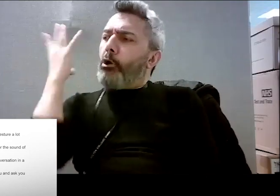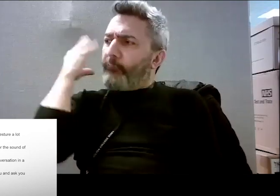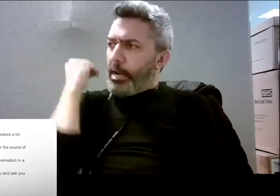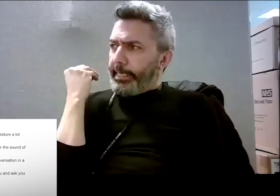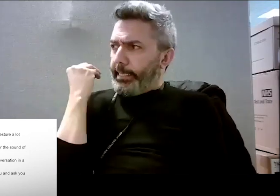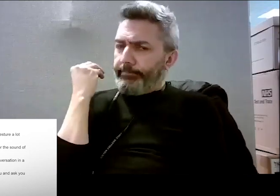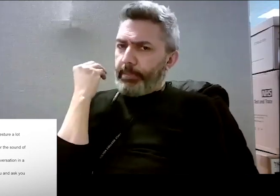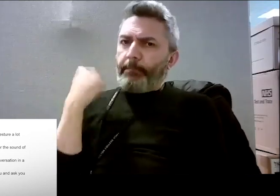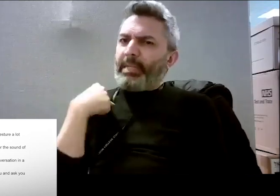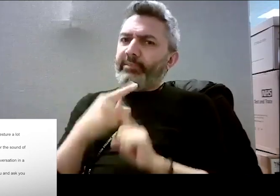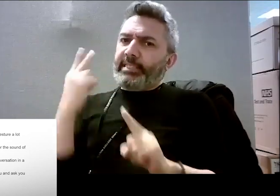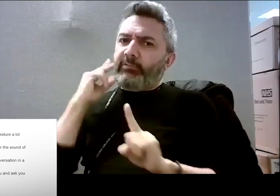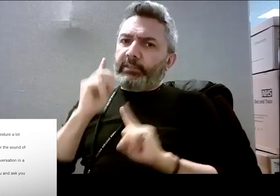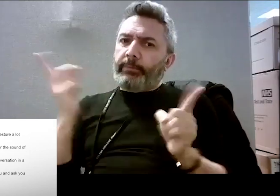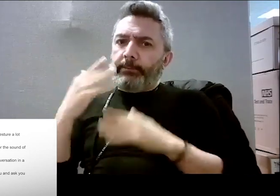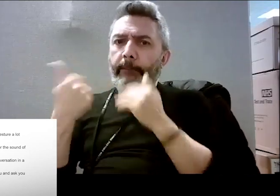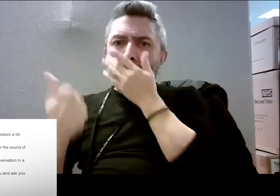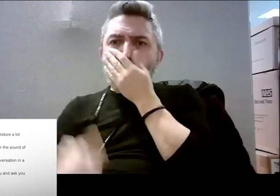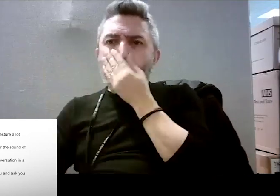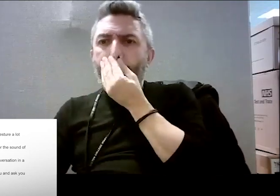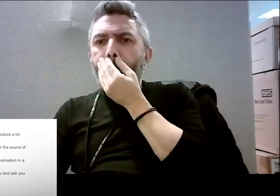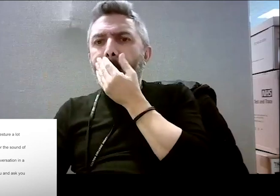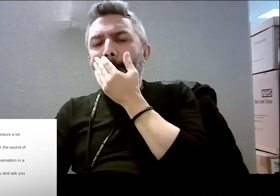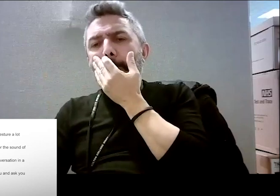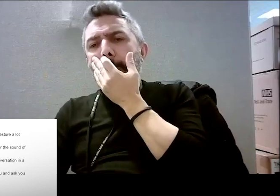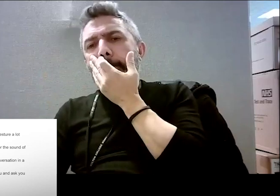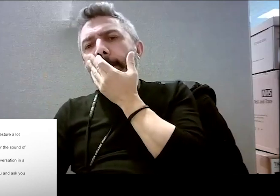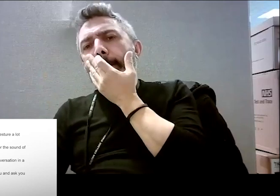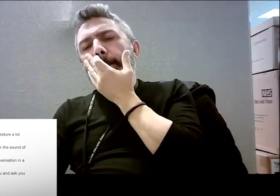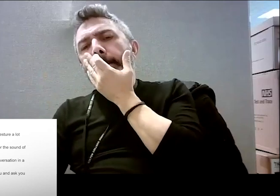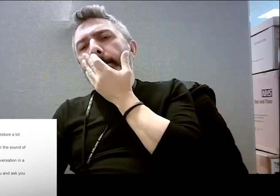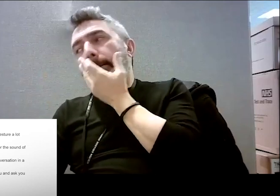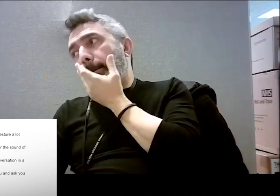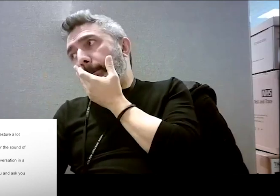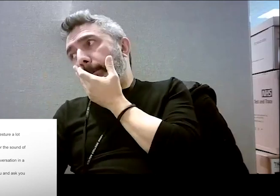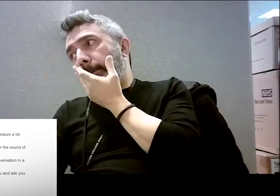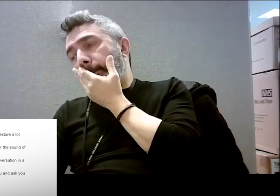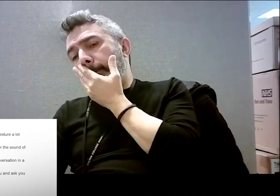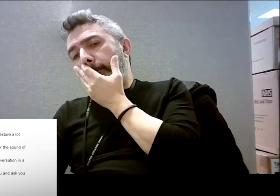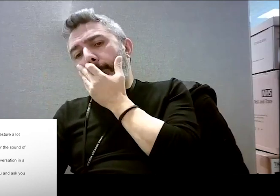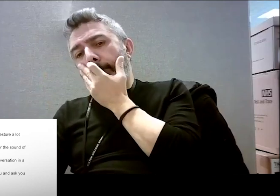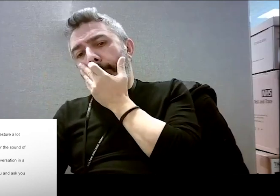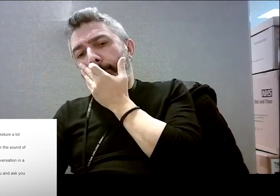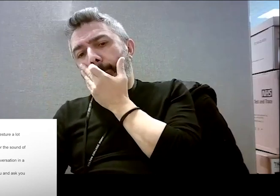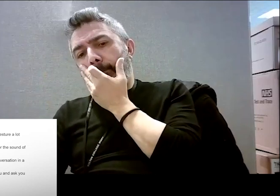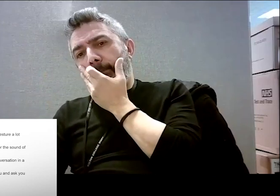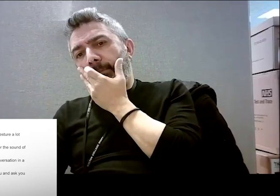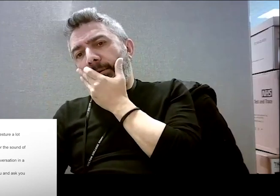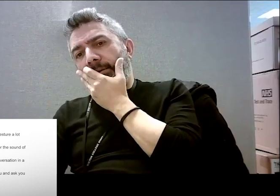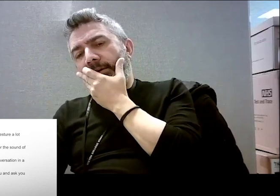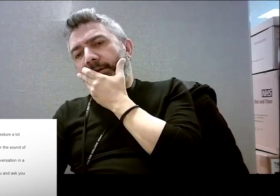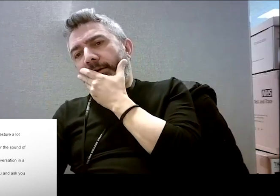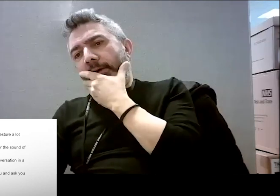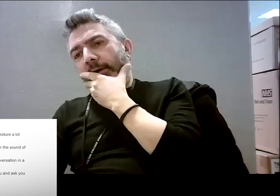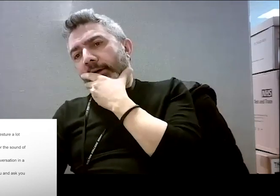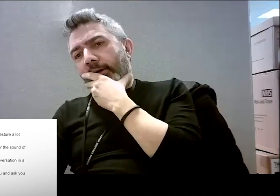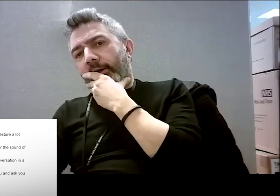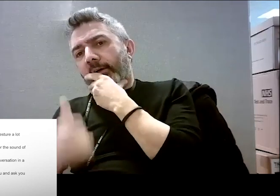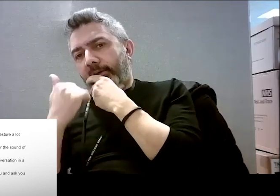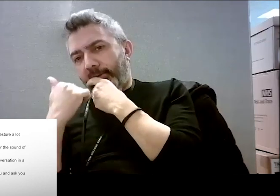look like they're ignoring that. Might be difficult to follow conversations, or they might give you the wrong answer to